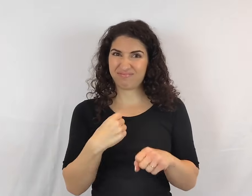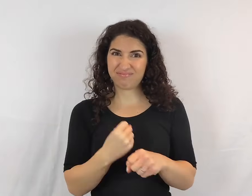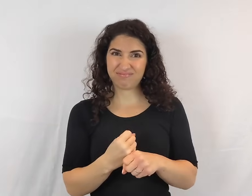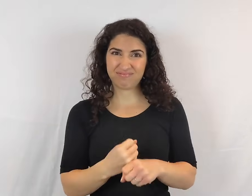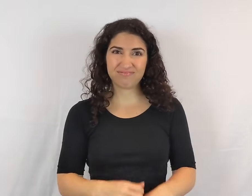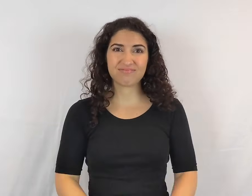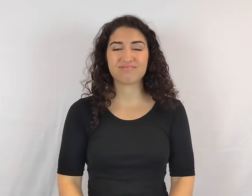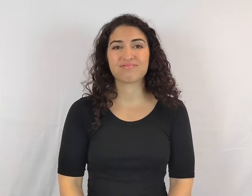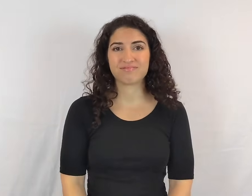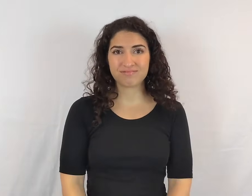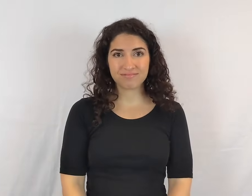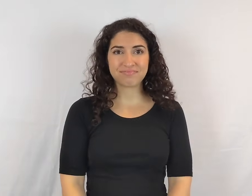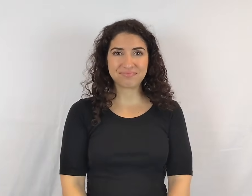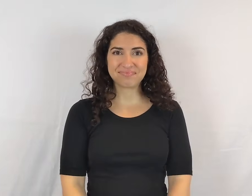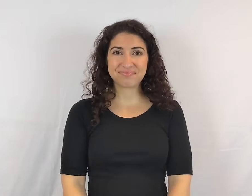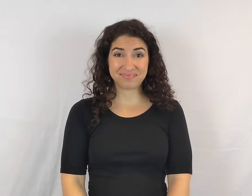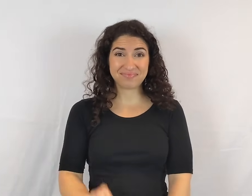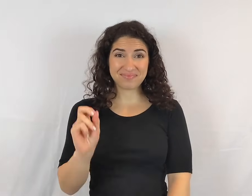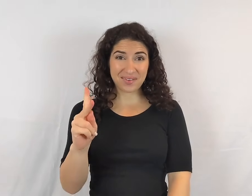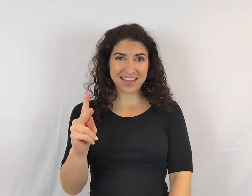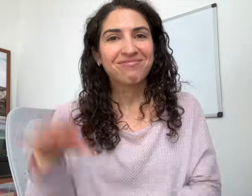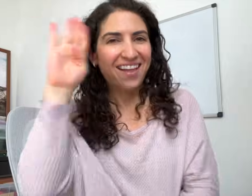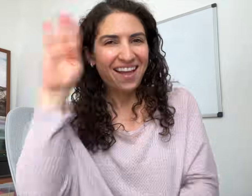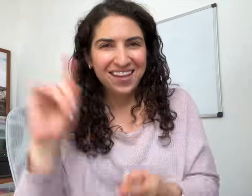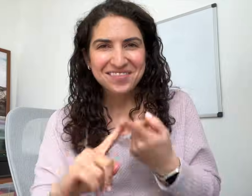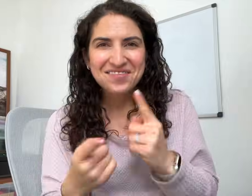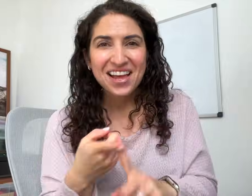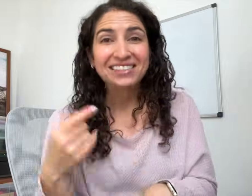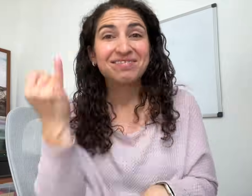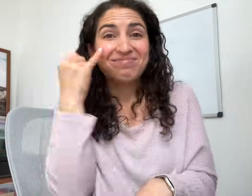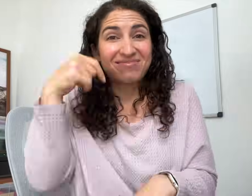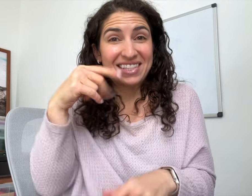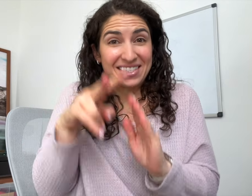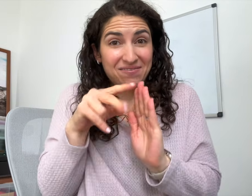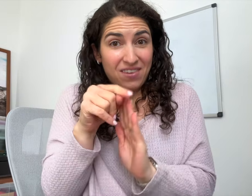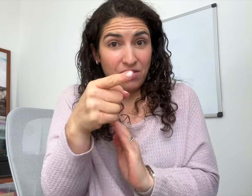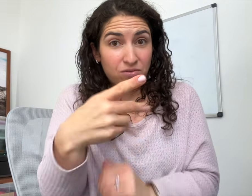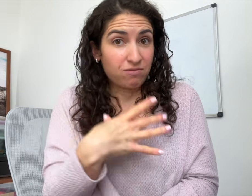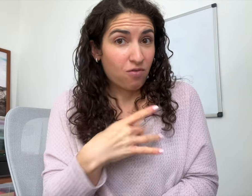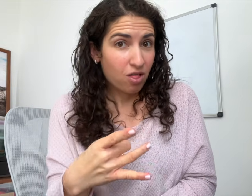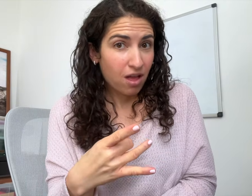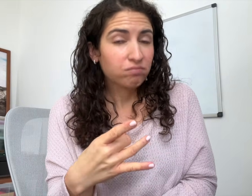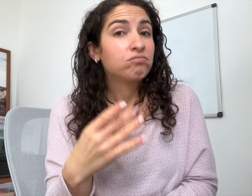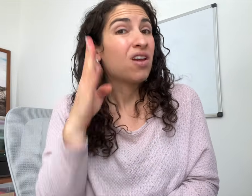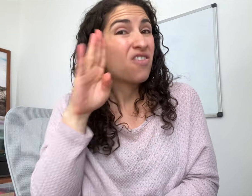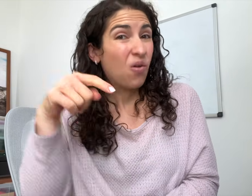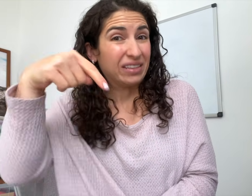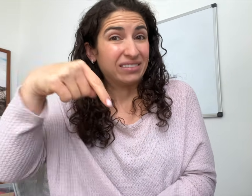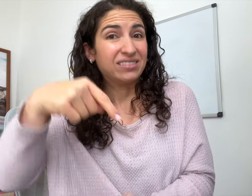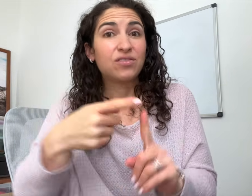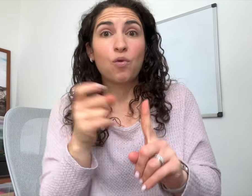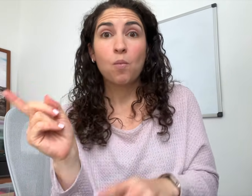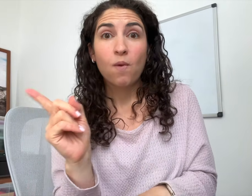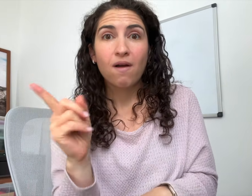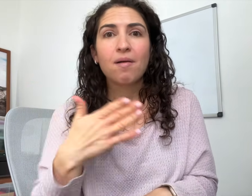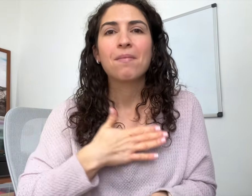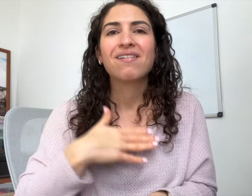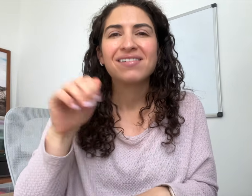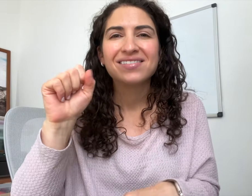strange year. Okay. Hi, friends. If you liked this video, did you know that this is from